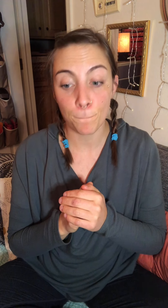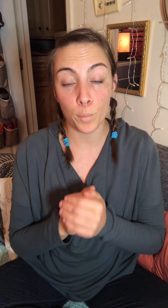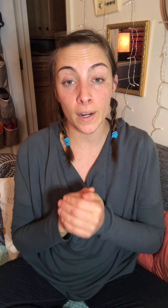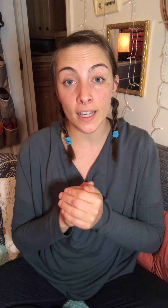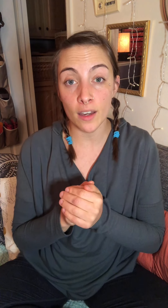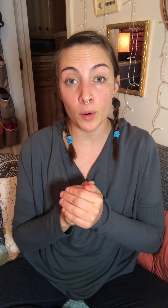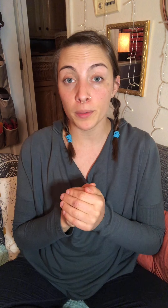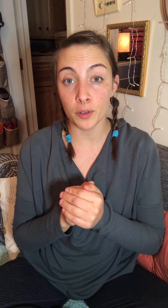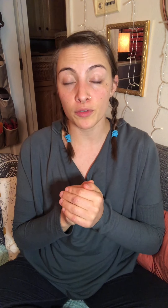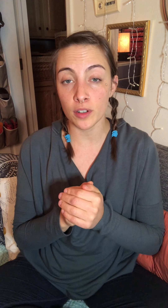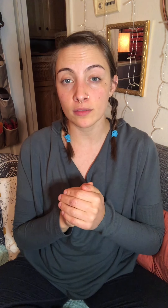pretty or beautiful,